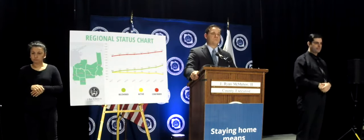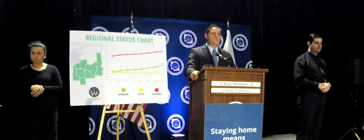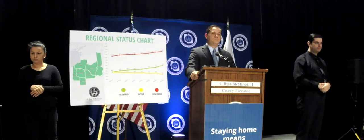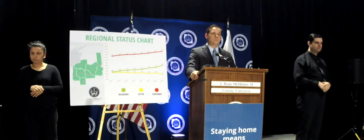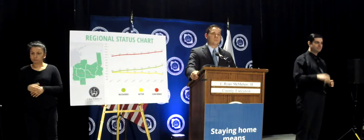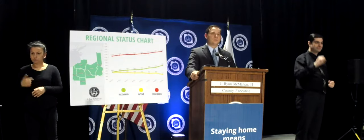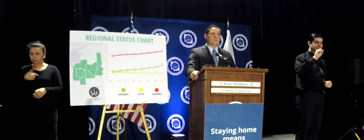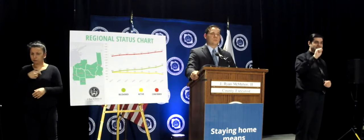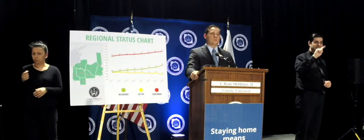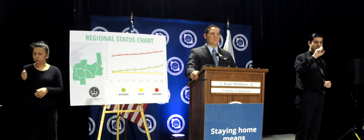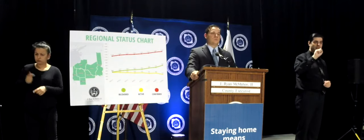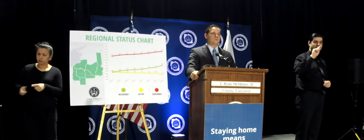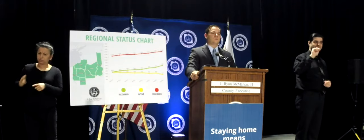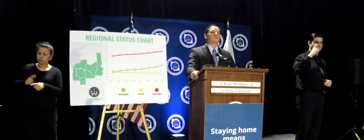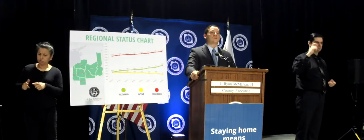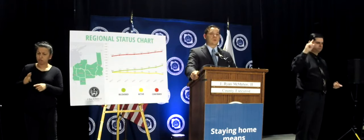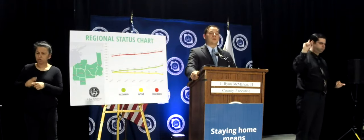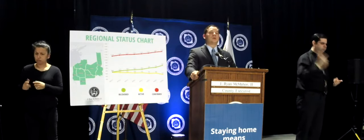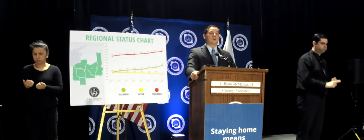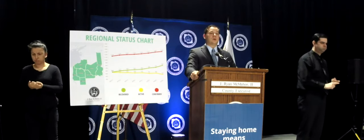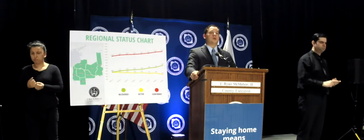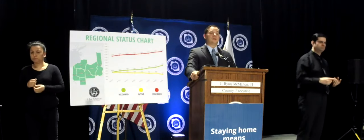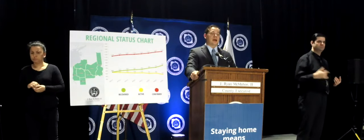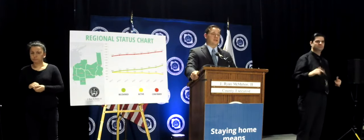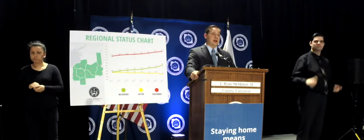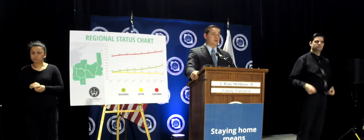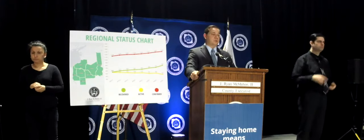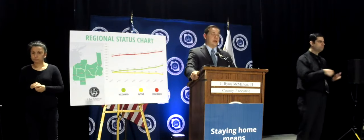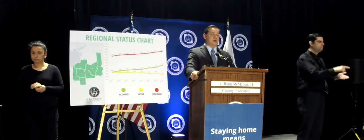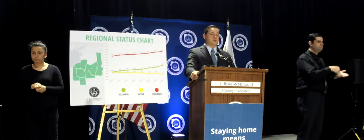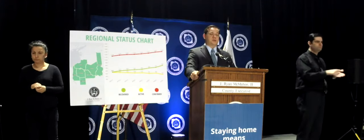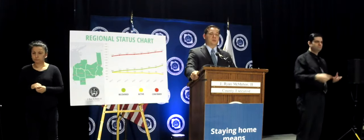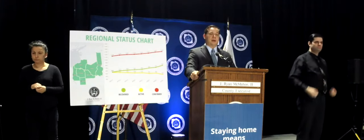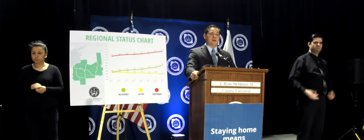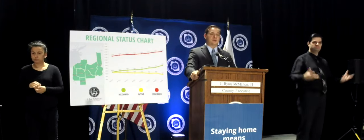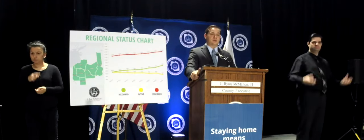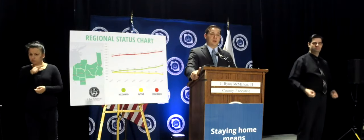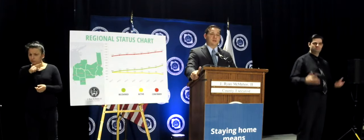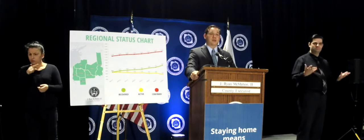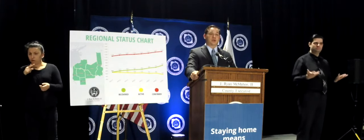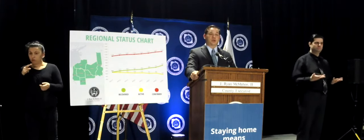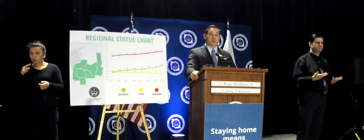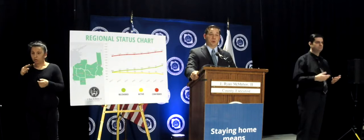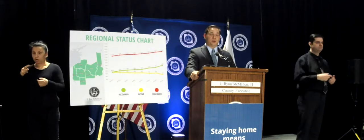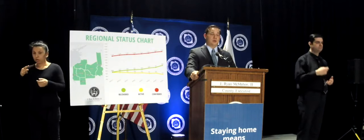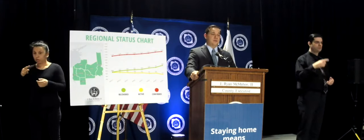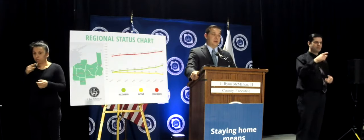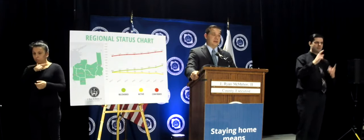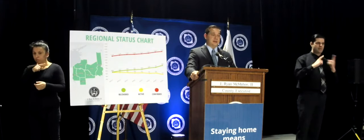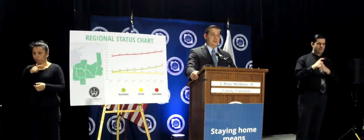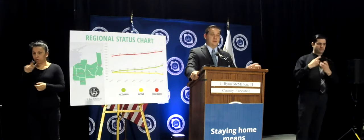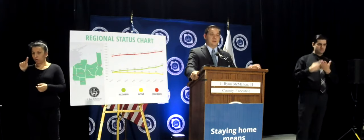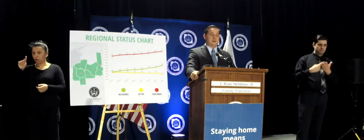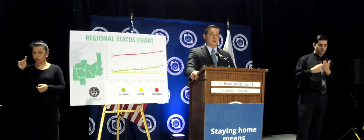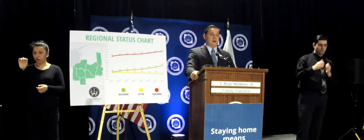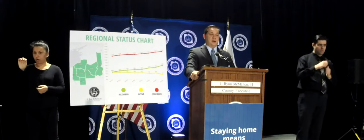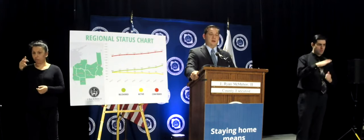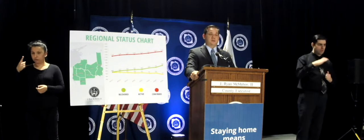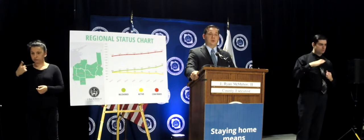you had conversations with any of your federal colleagues about this? Yes, Congressman Katko has been tremendous. Senator Schumer,